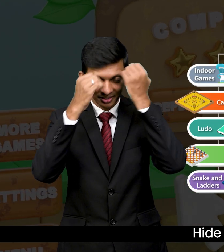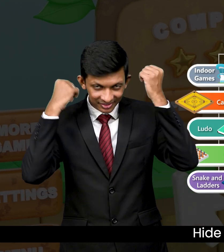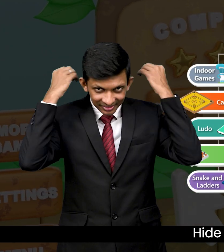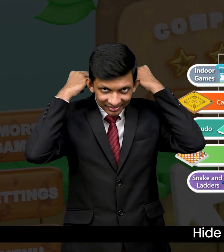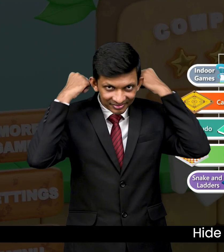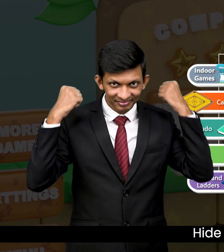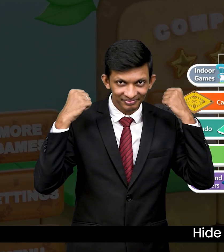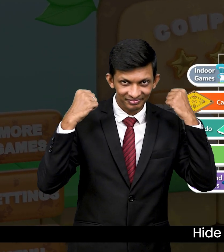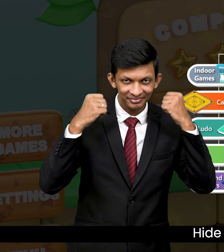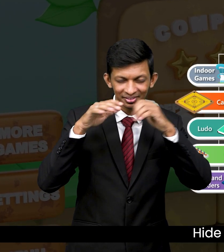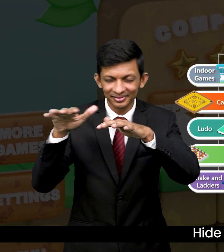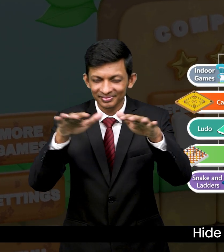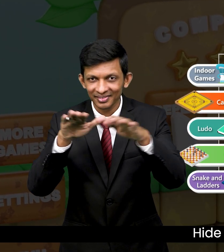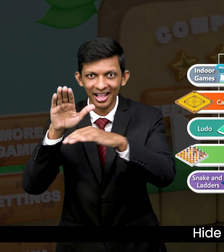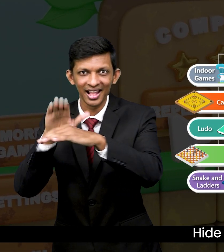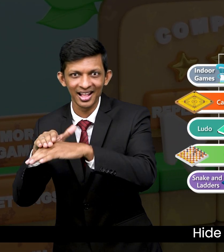hide and seek,